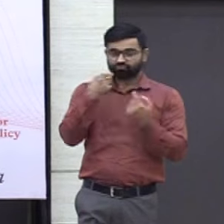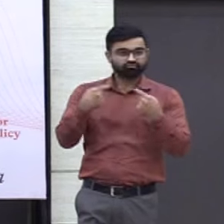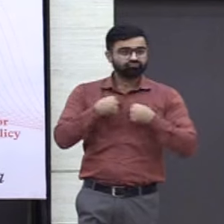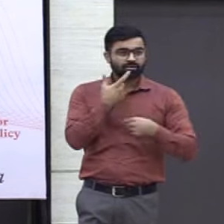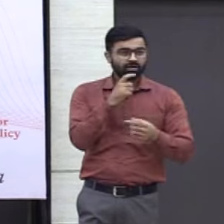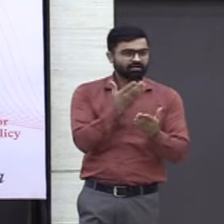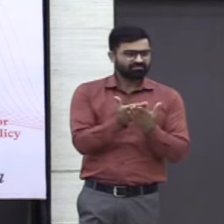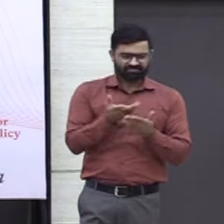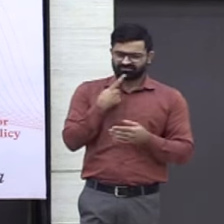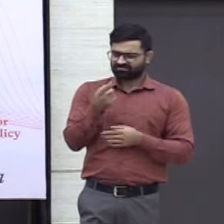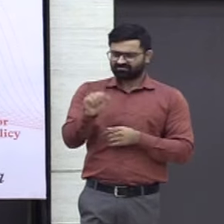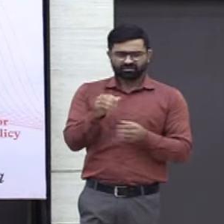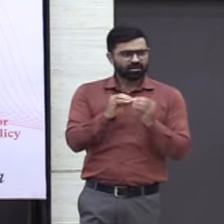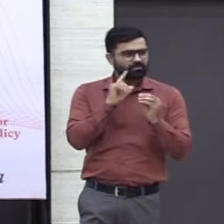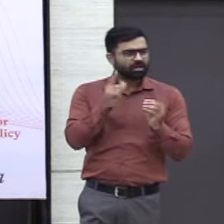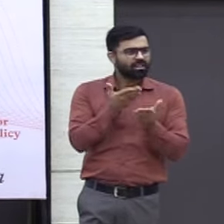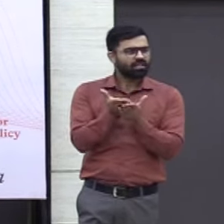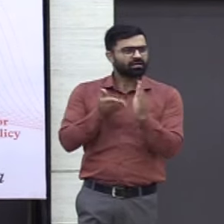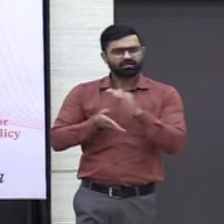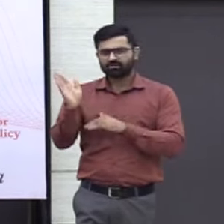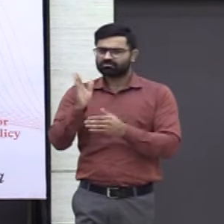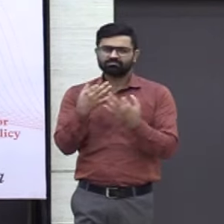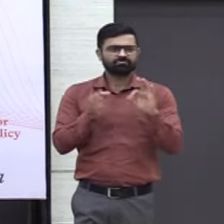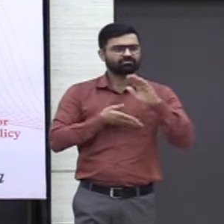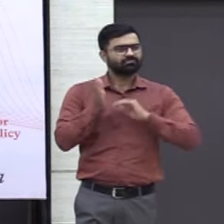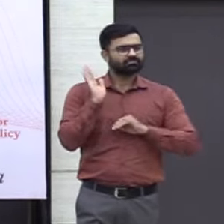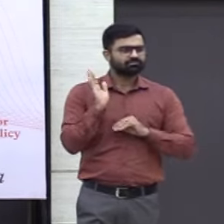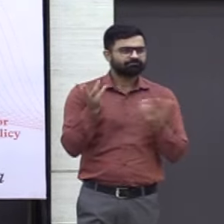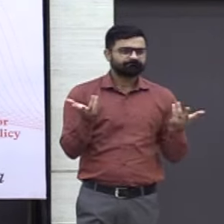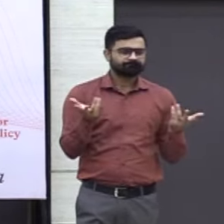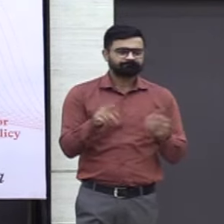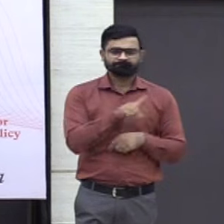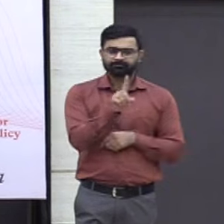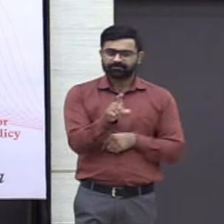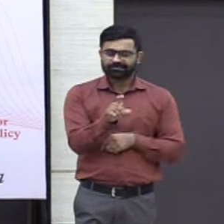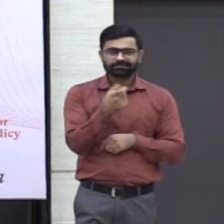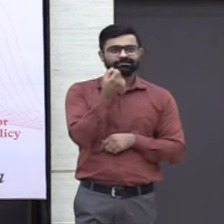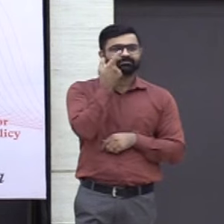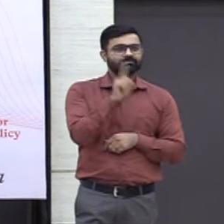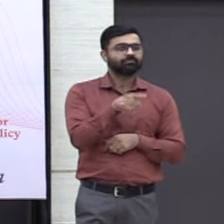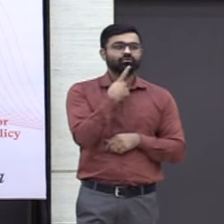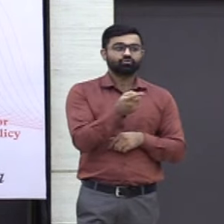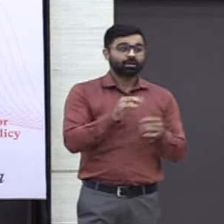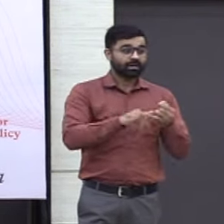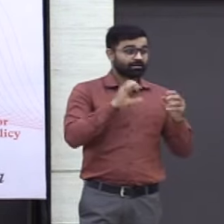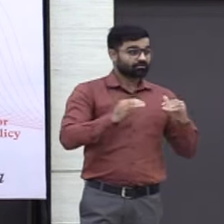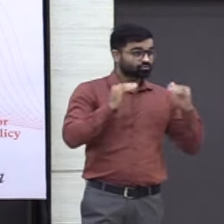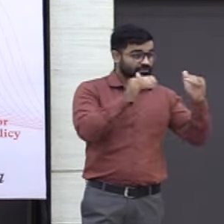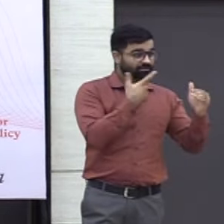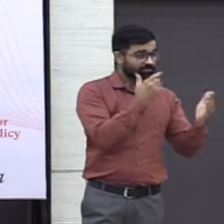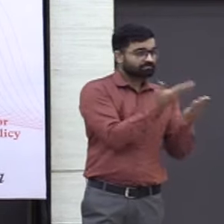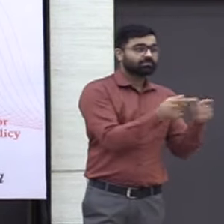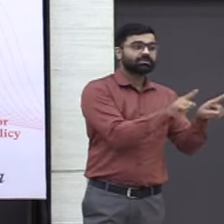offense, why should I just get bail? Then I should be discharged. Absolutely. It makes no sense. And yet the Supreme Court upholds such a